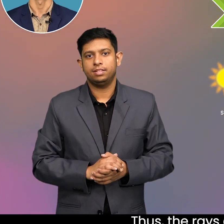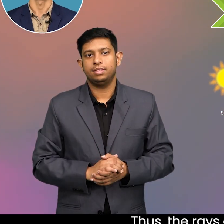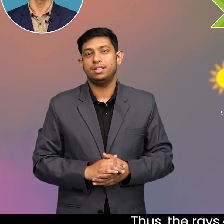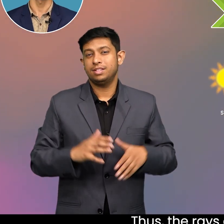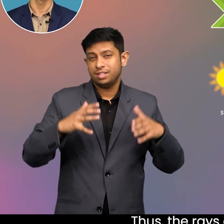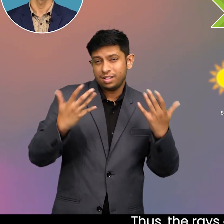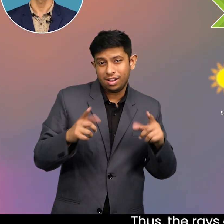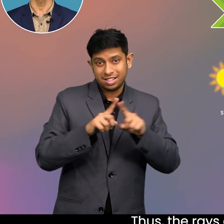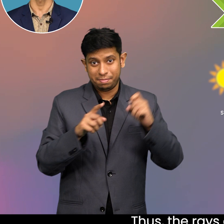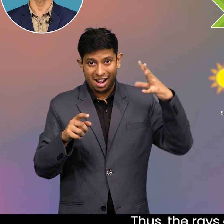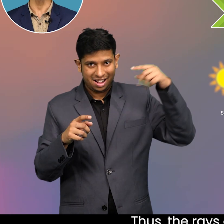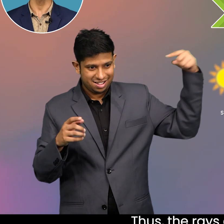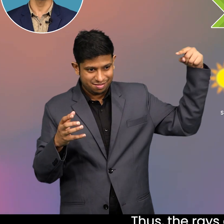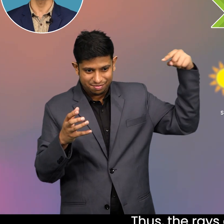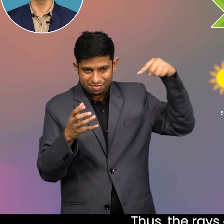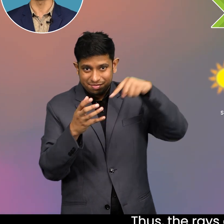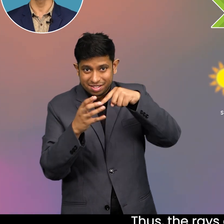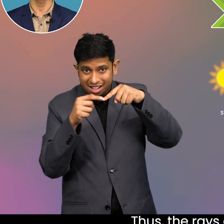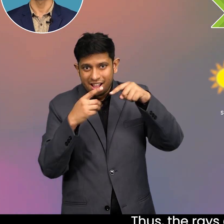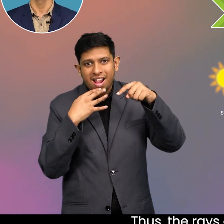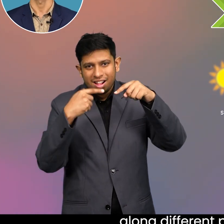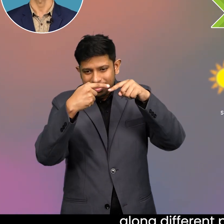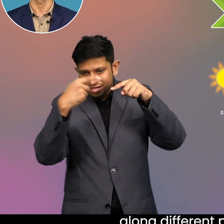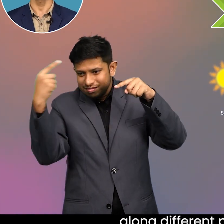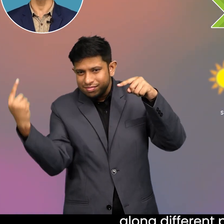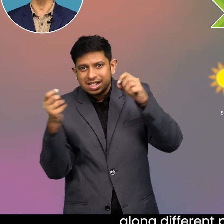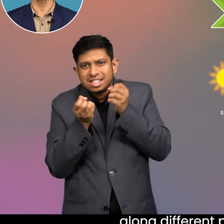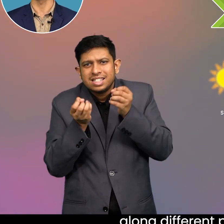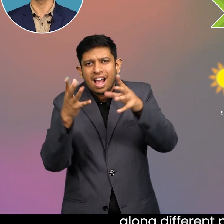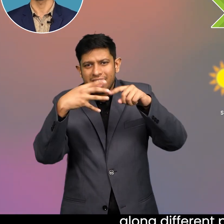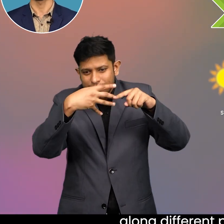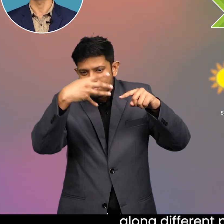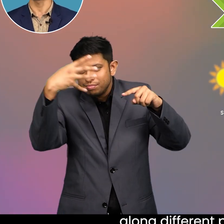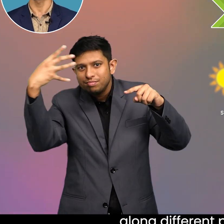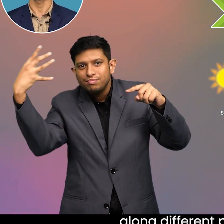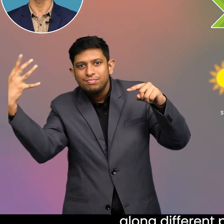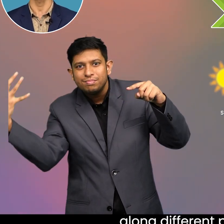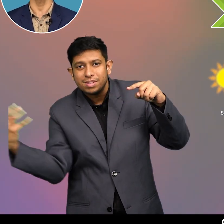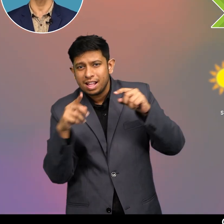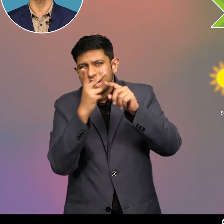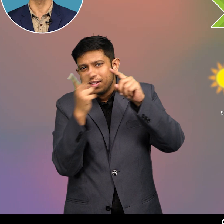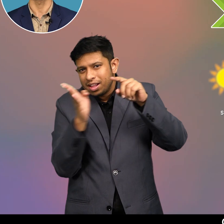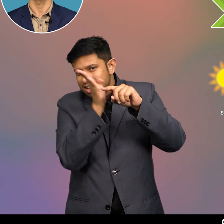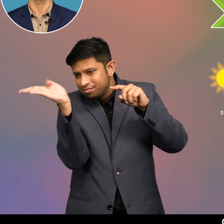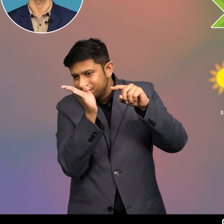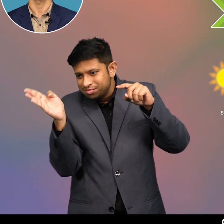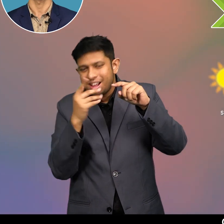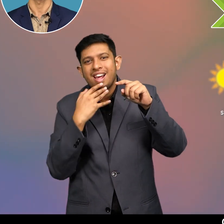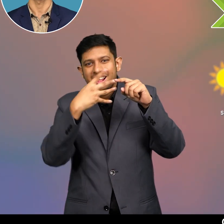Thus, the rays of each colour emerge along different paths and thus become distinct.